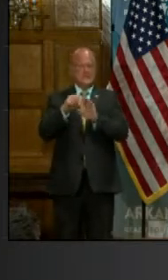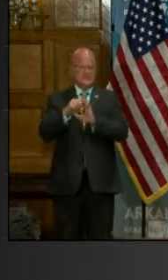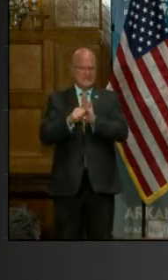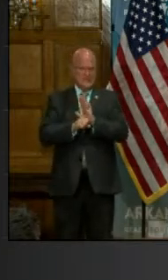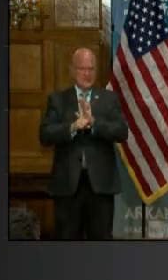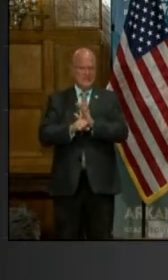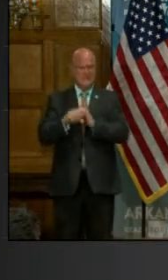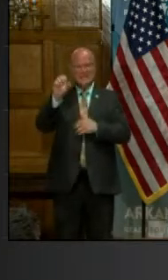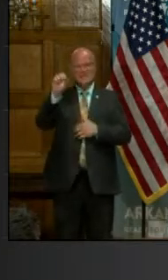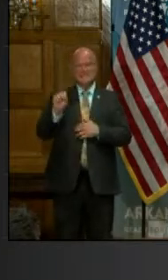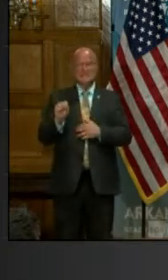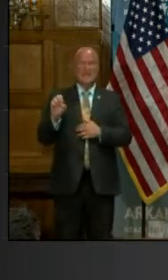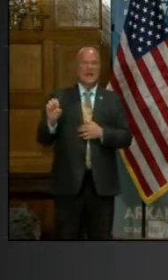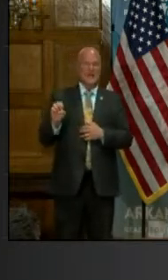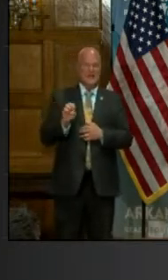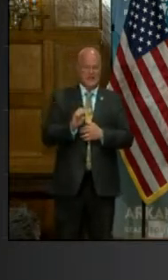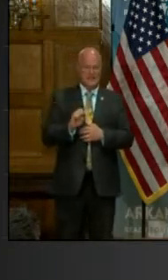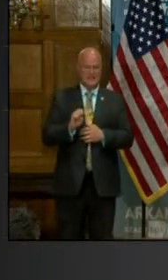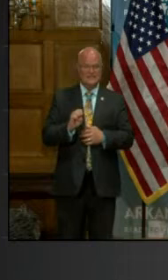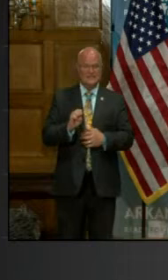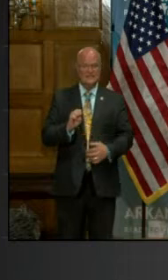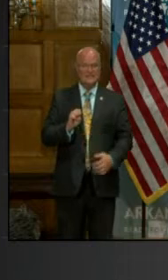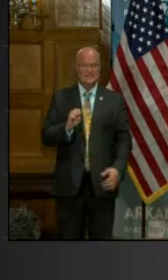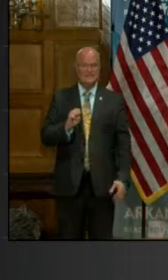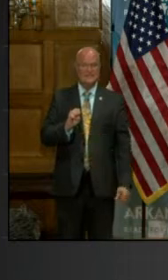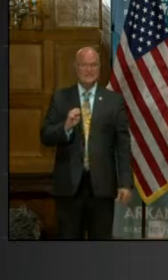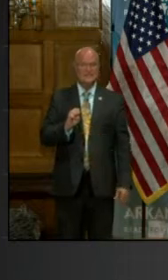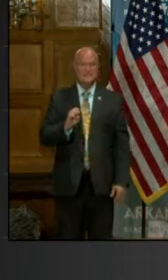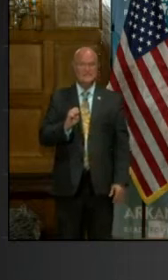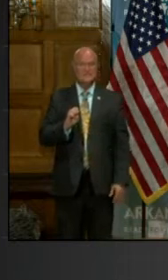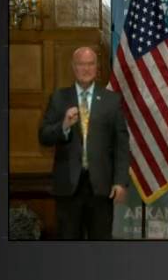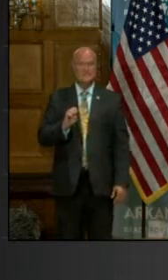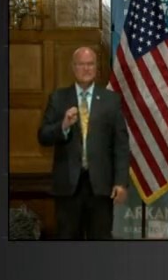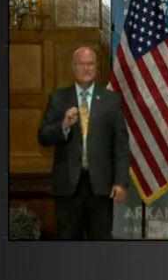And then the southeast is the